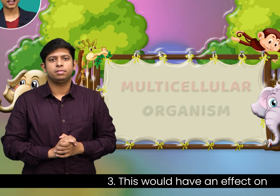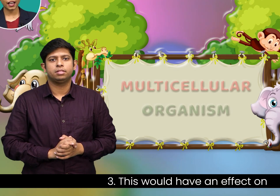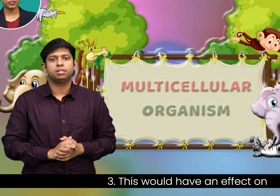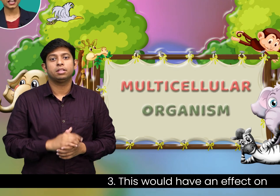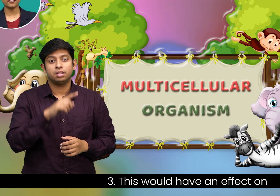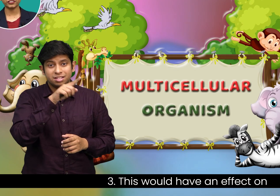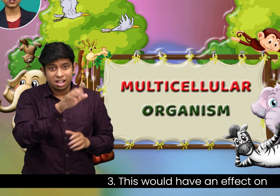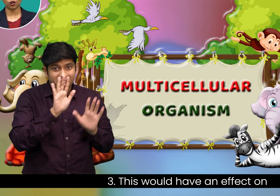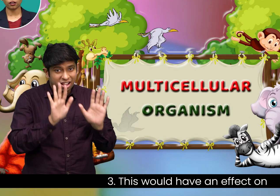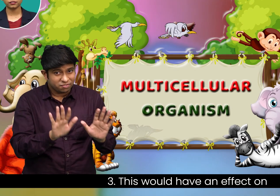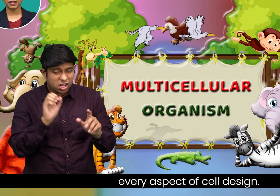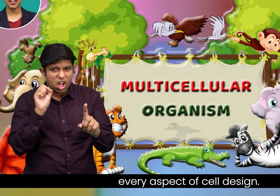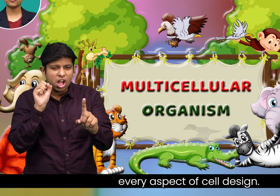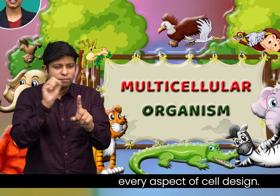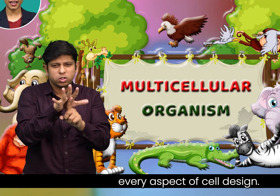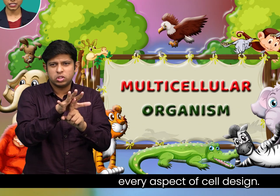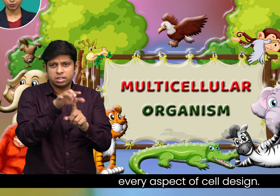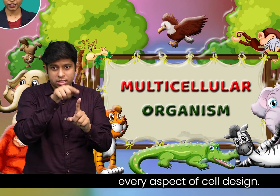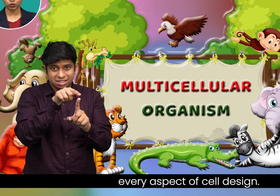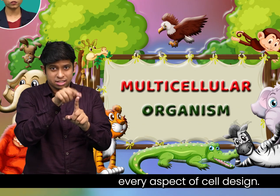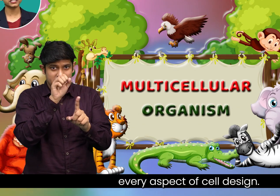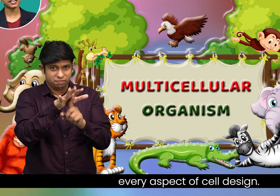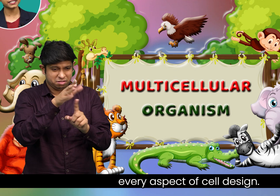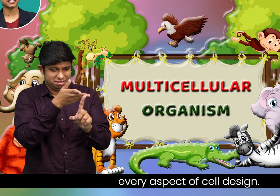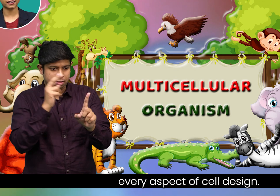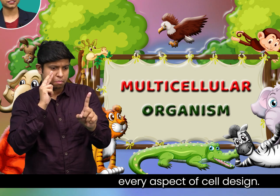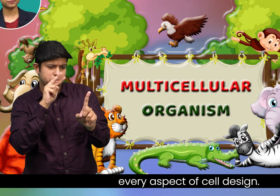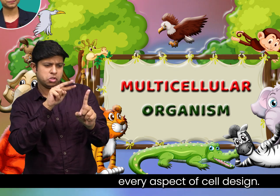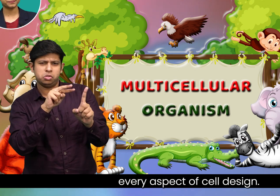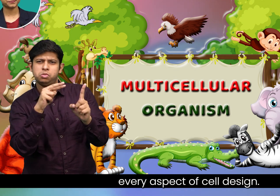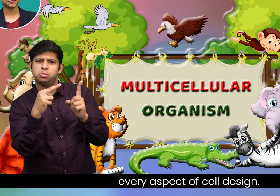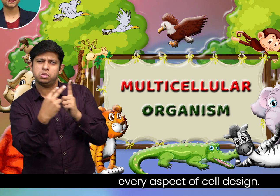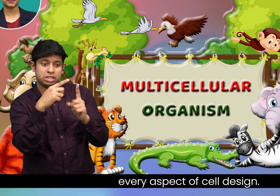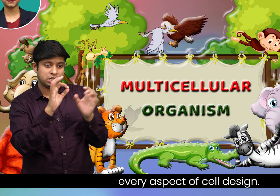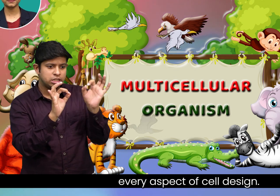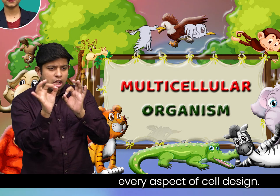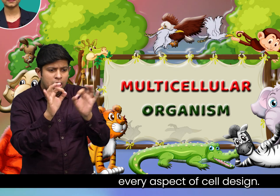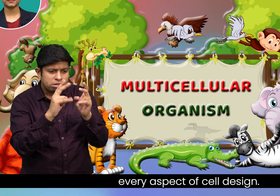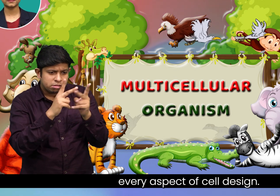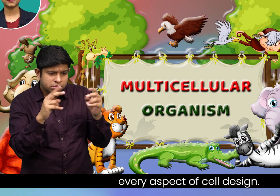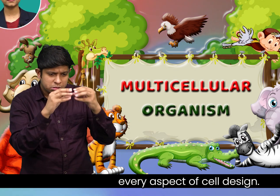This would have an effect on every aspect of cell design.